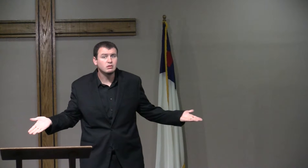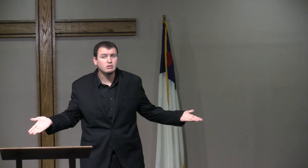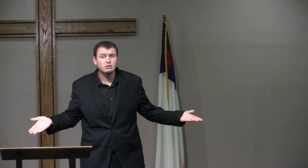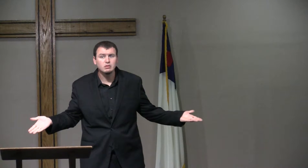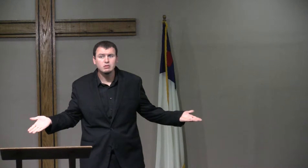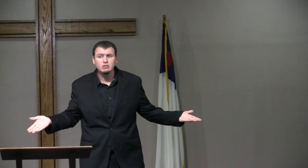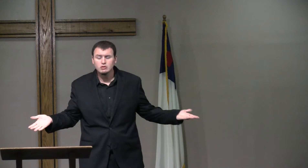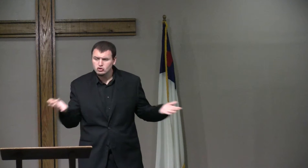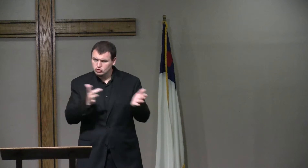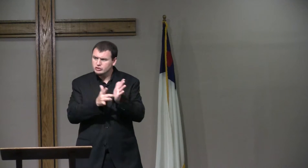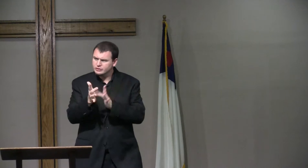It's right there.